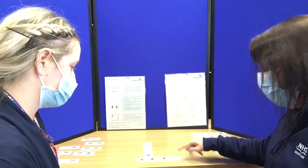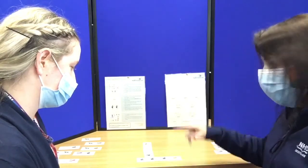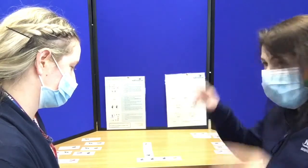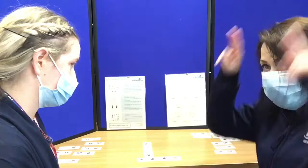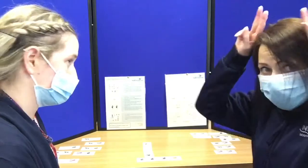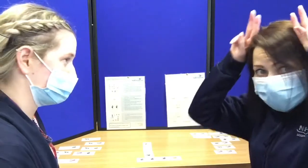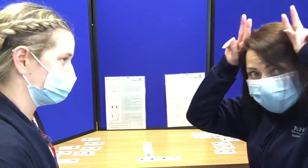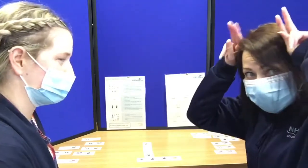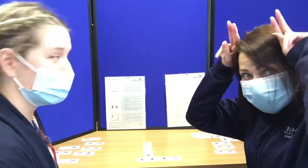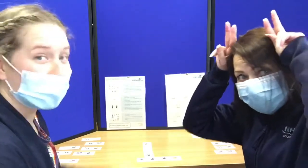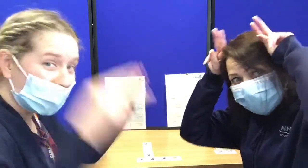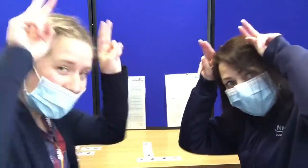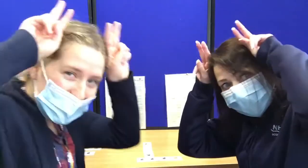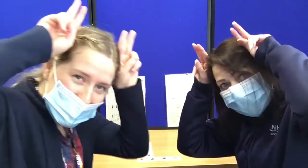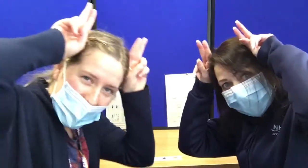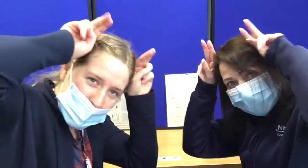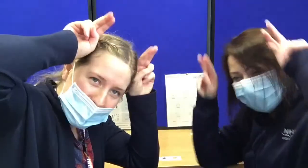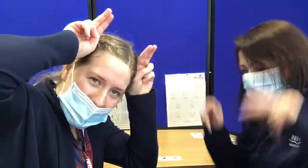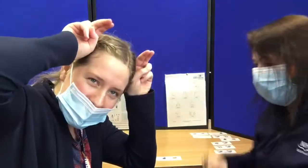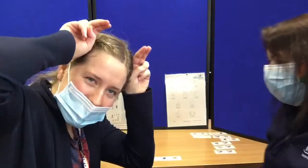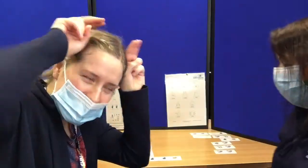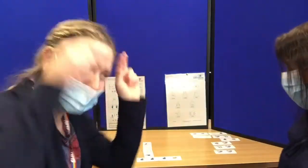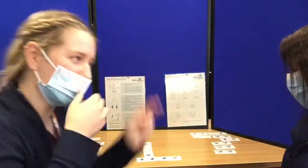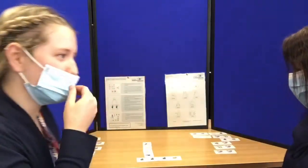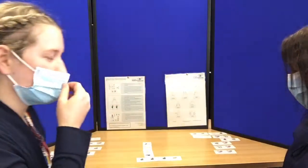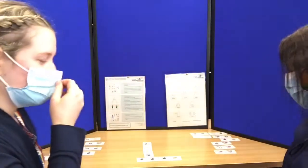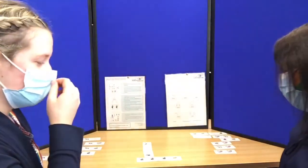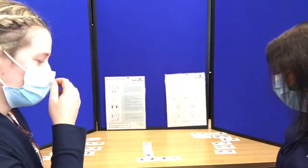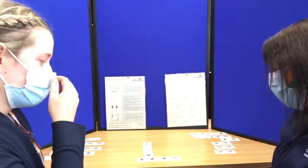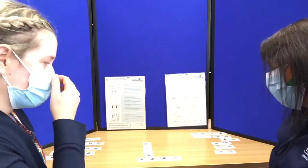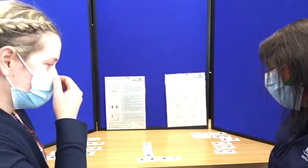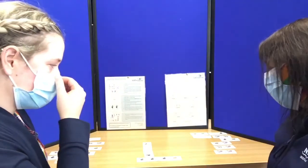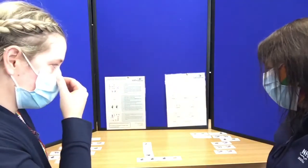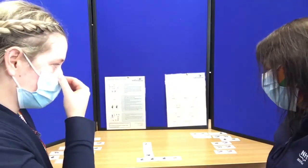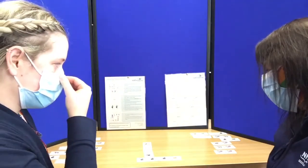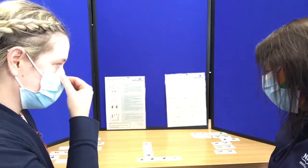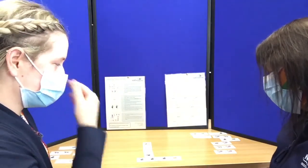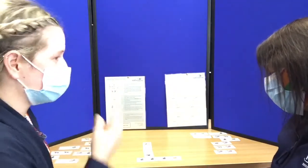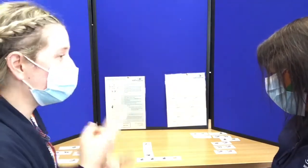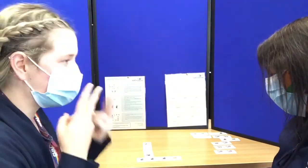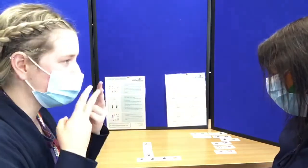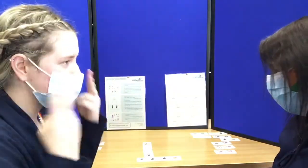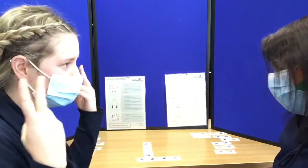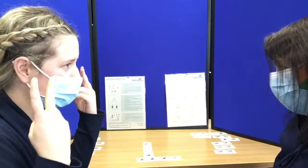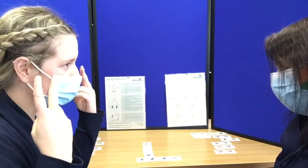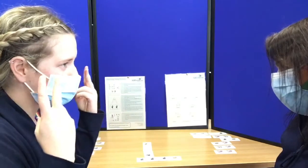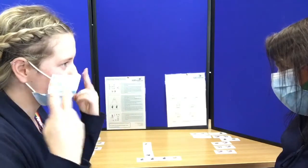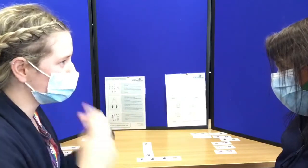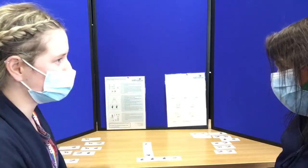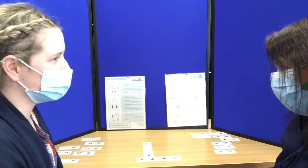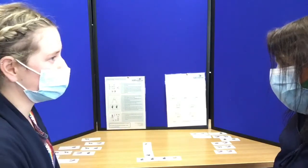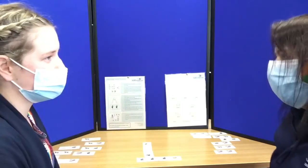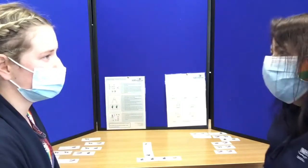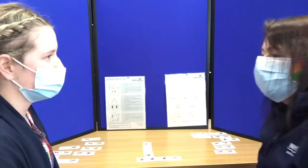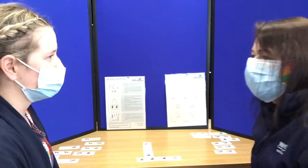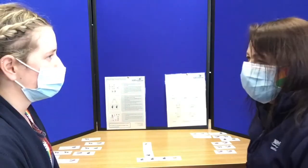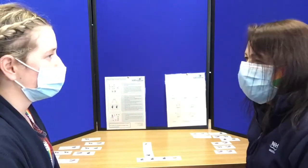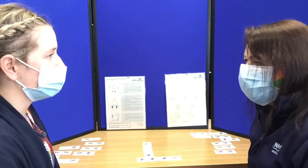a rabbit. A rabbit! Oh goodness. I have some cats at home, Nikki. Do They're